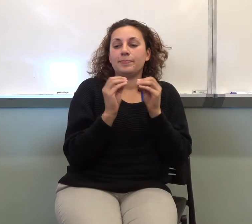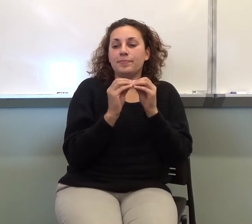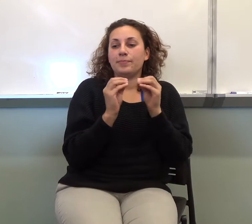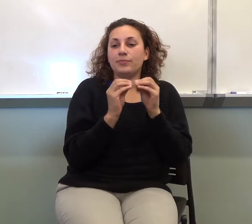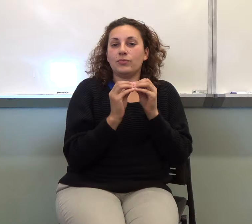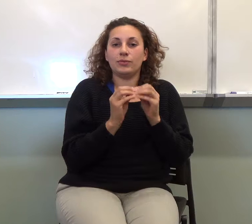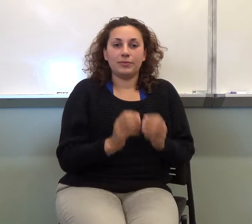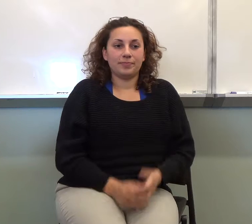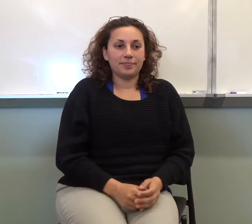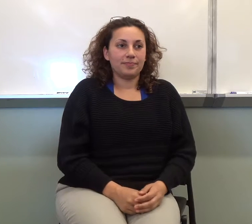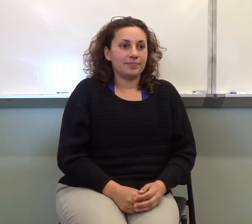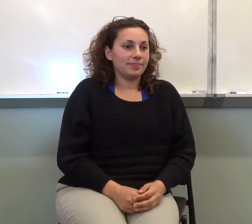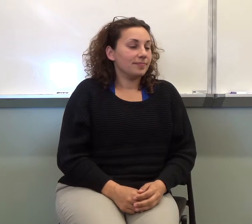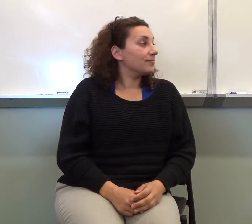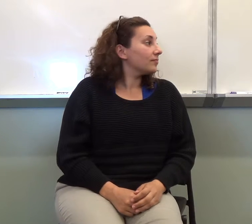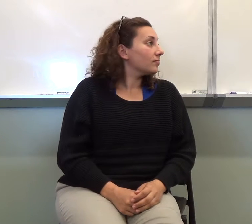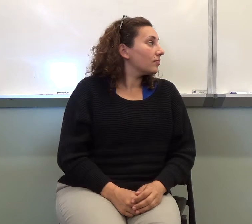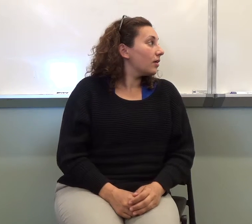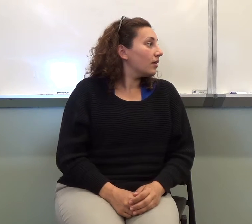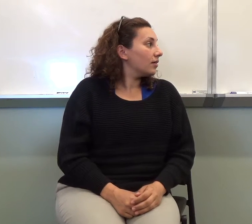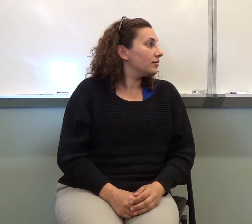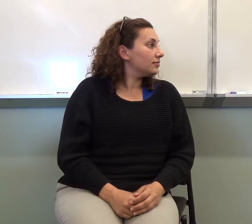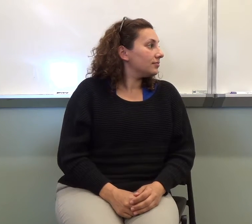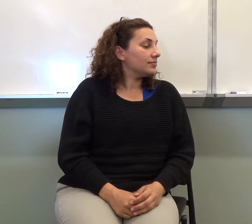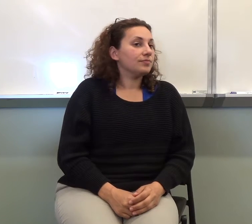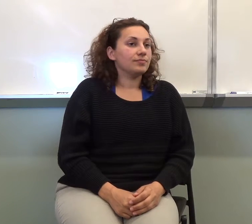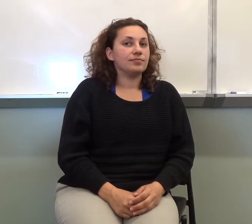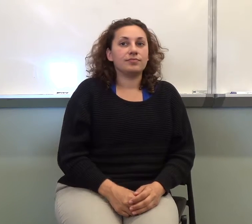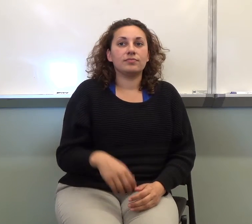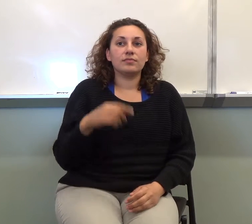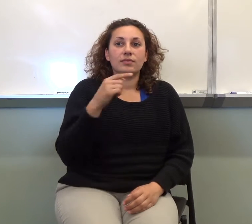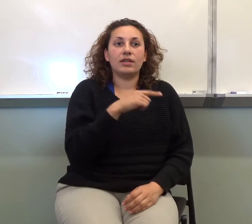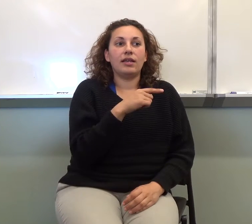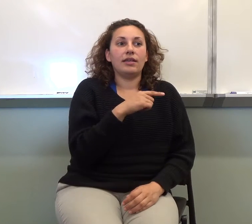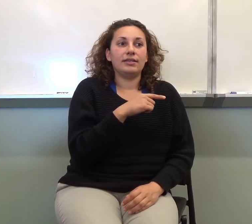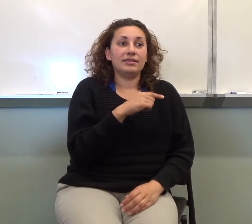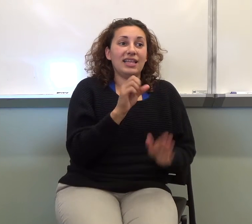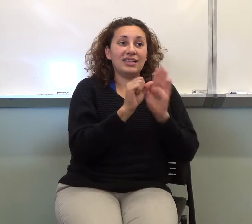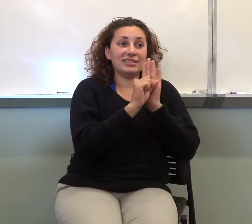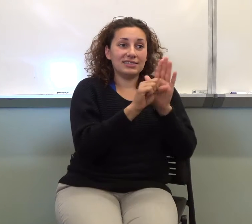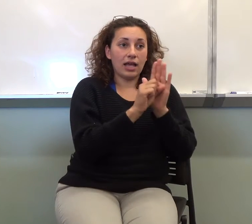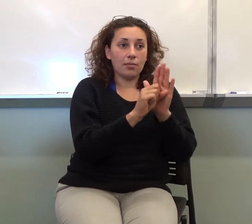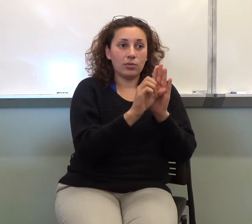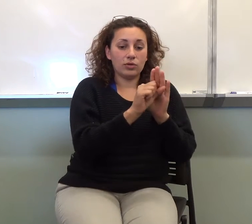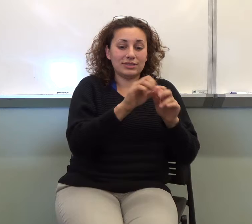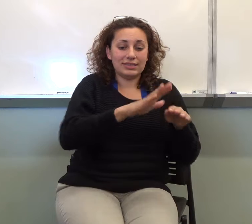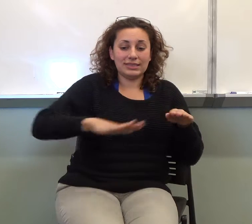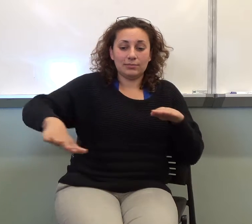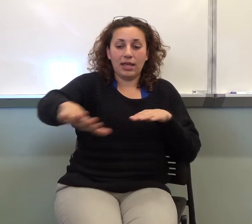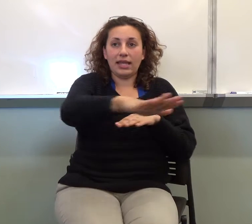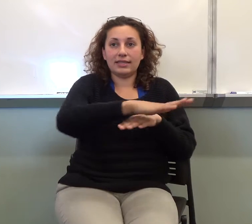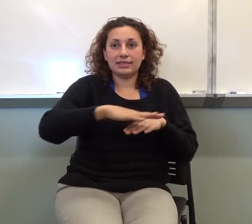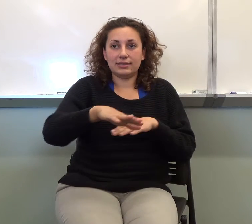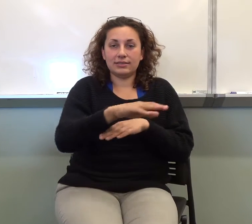Now, these sample spaces are well determined when you talk about die or